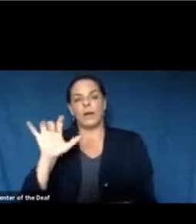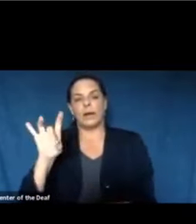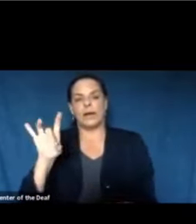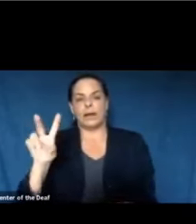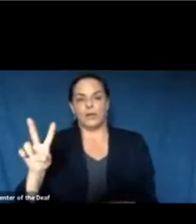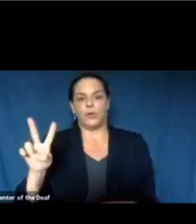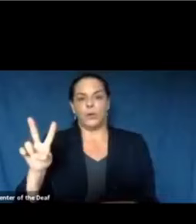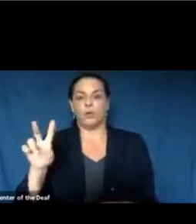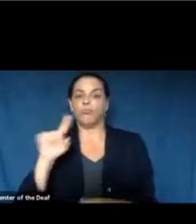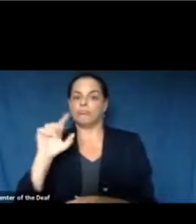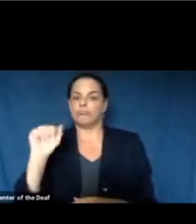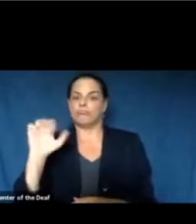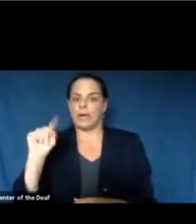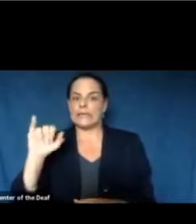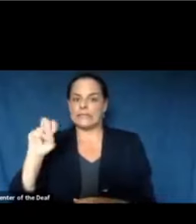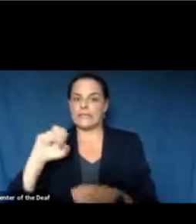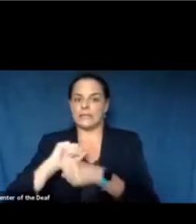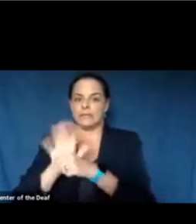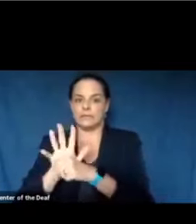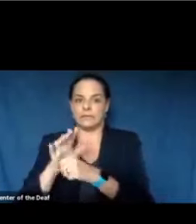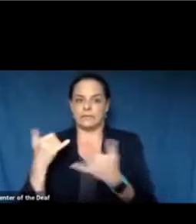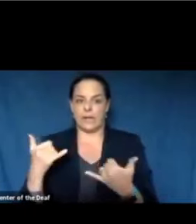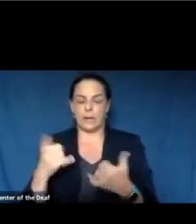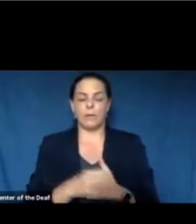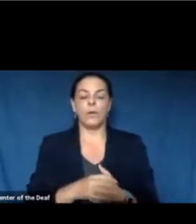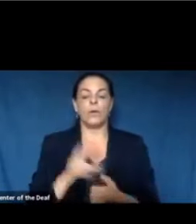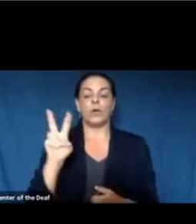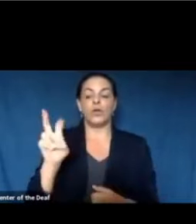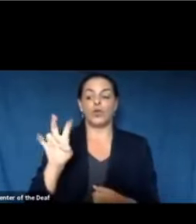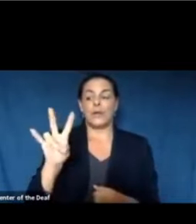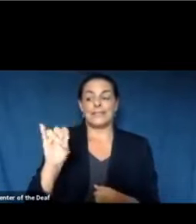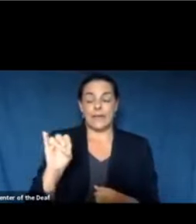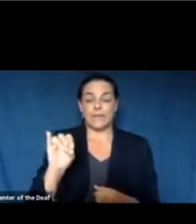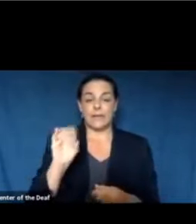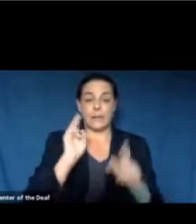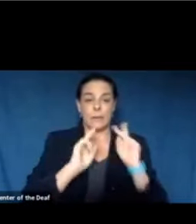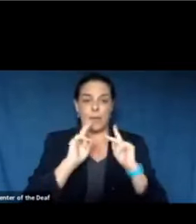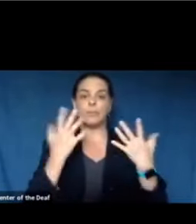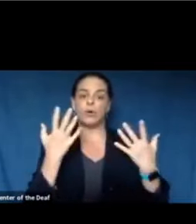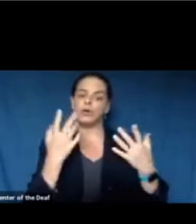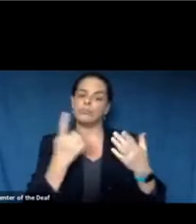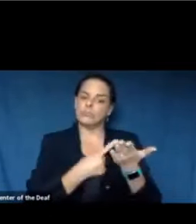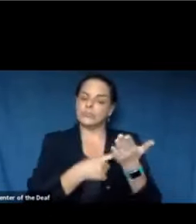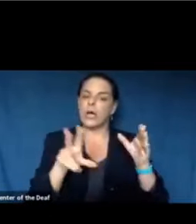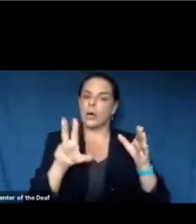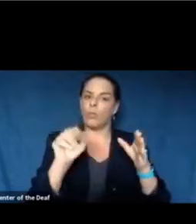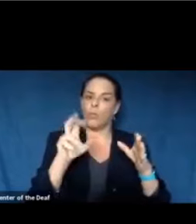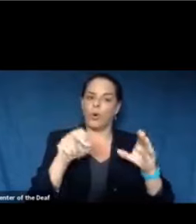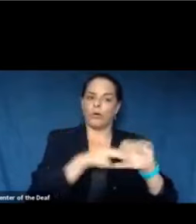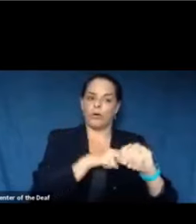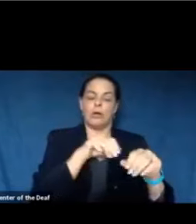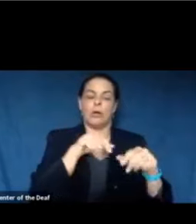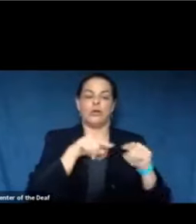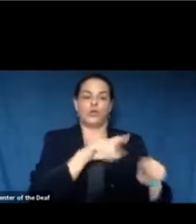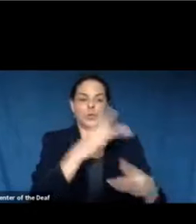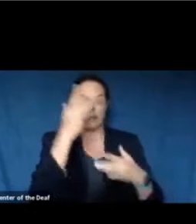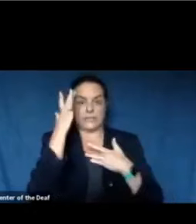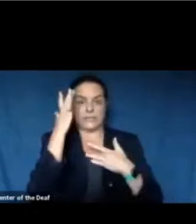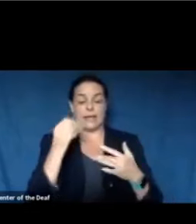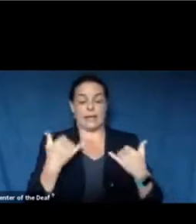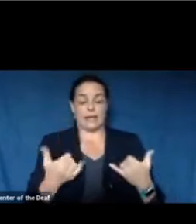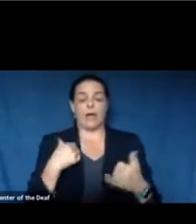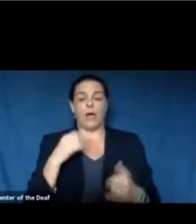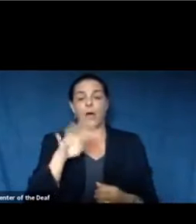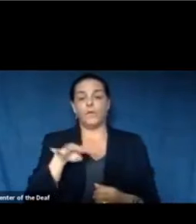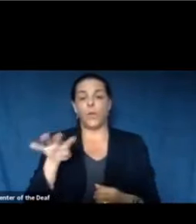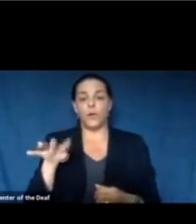2,382 active cases. 270 individuals have been hospitalized at some point in their illness, and we have 44 Knox